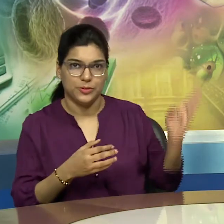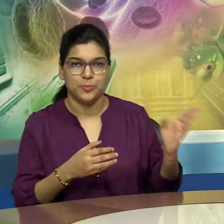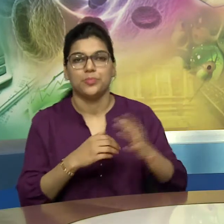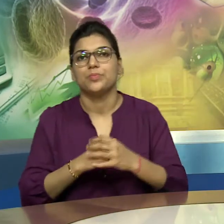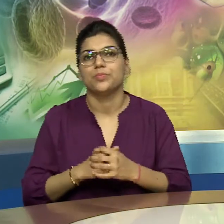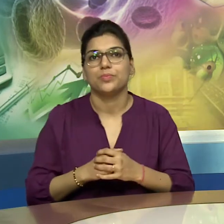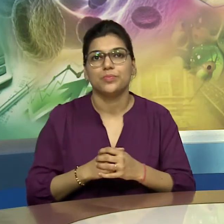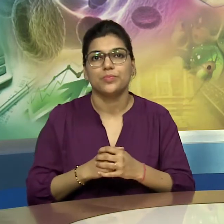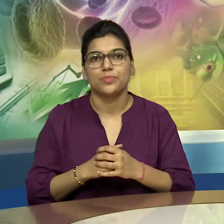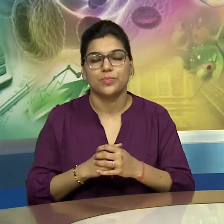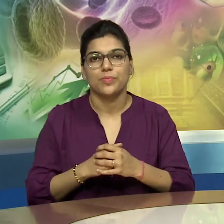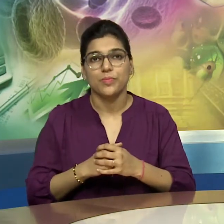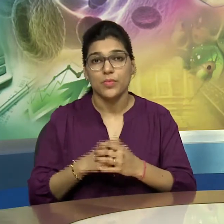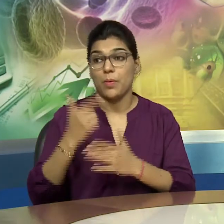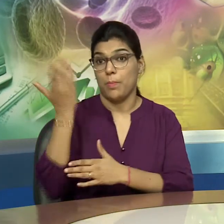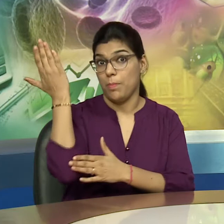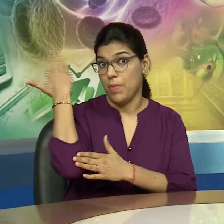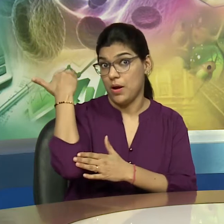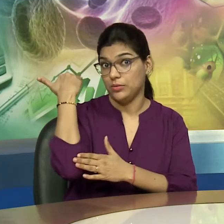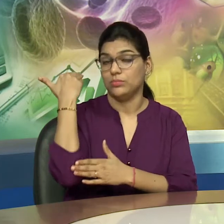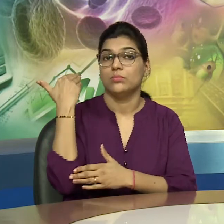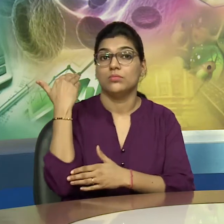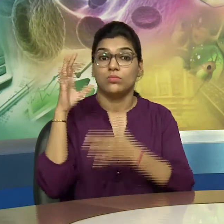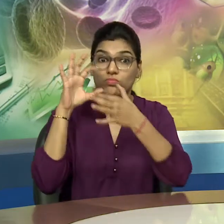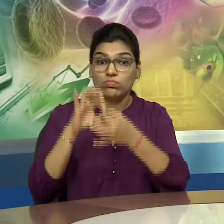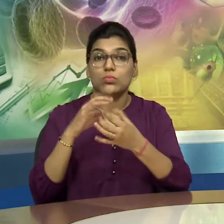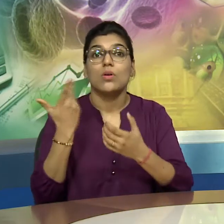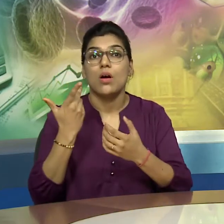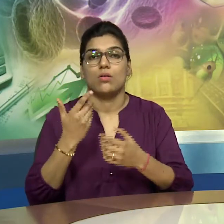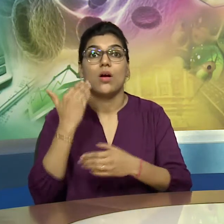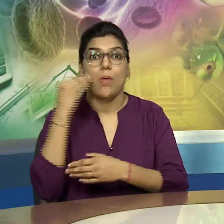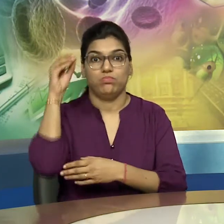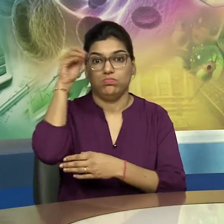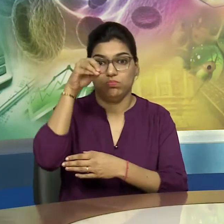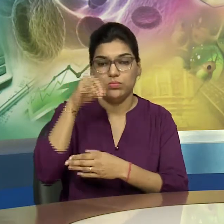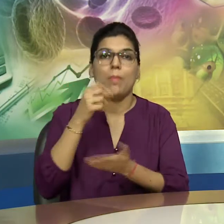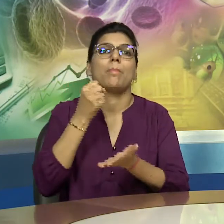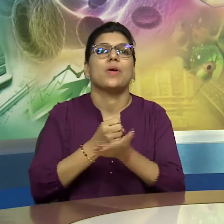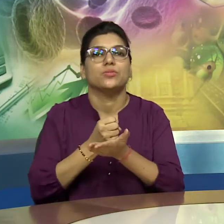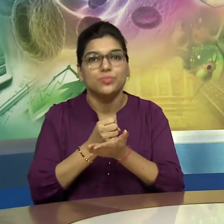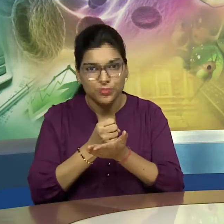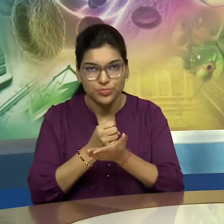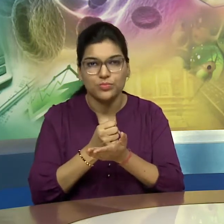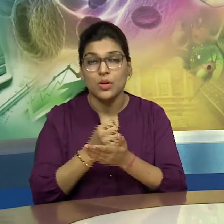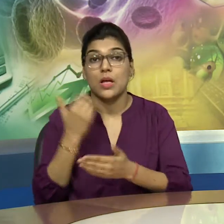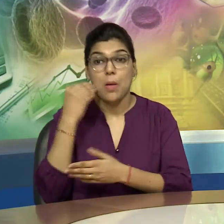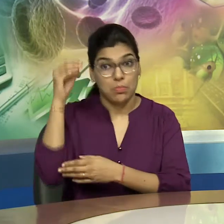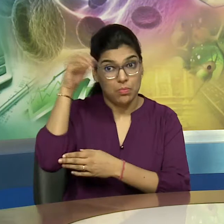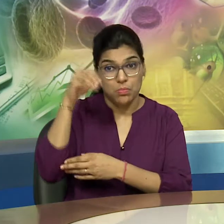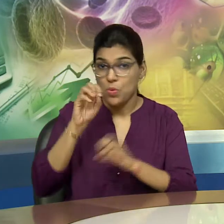Now you can see on the screen there are different words. The first one is yesterday. If you are talking